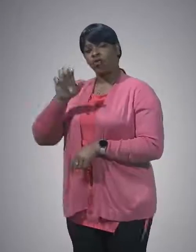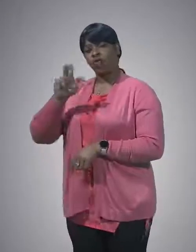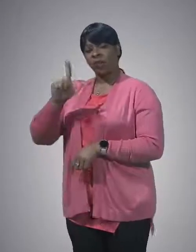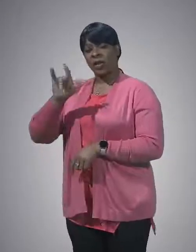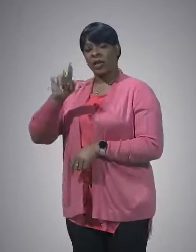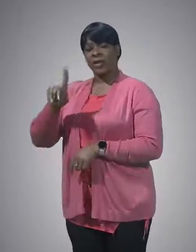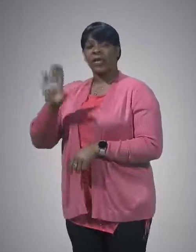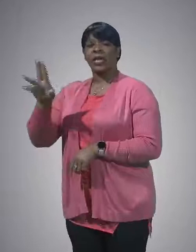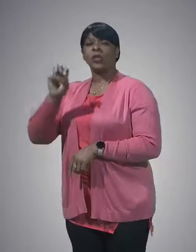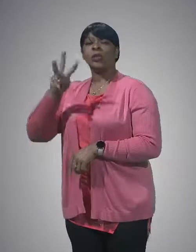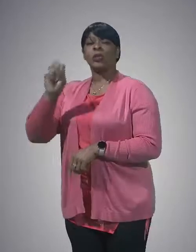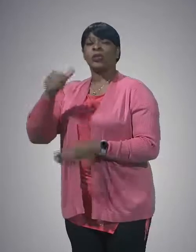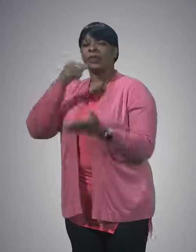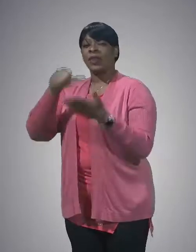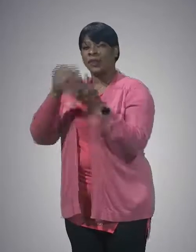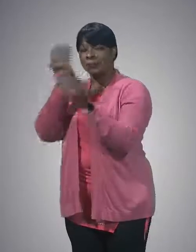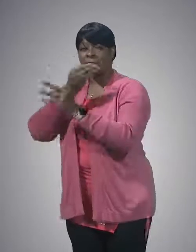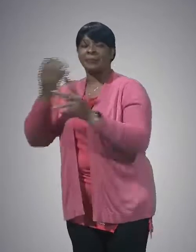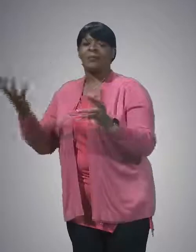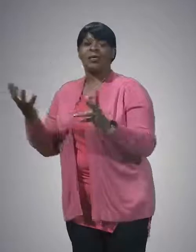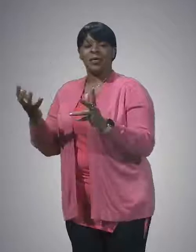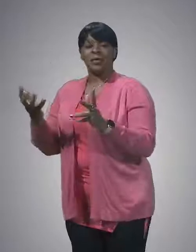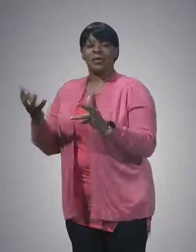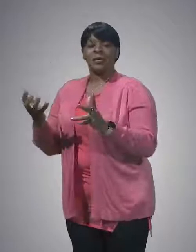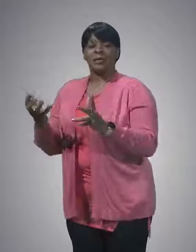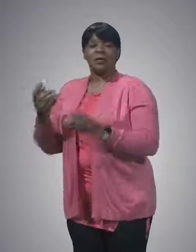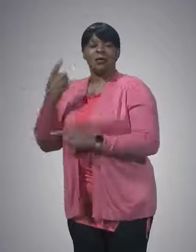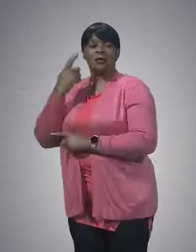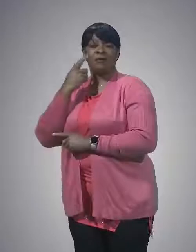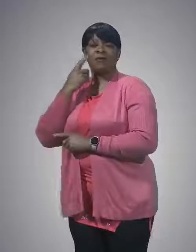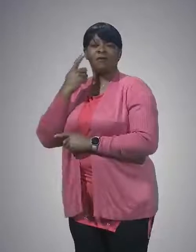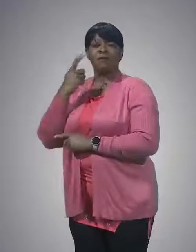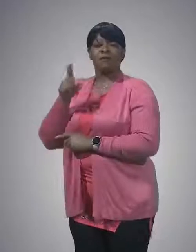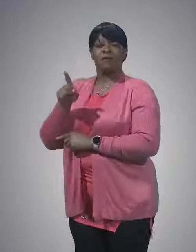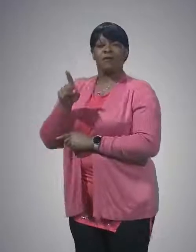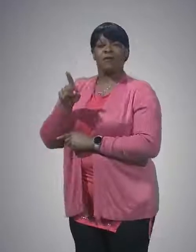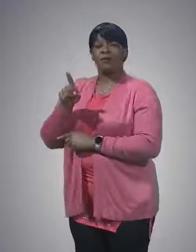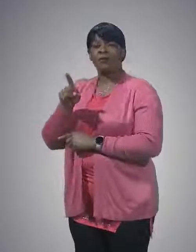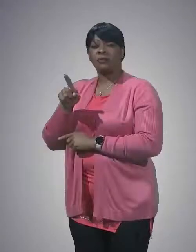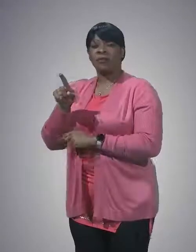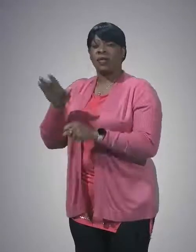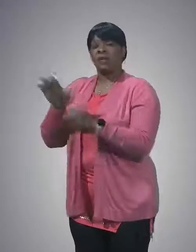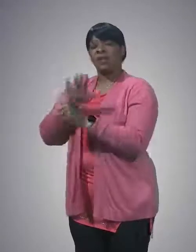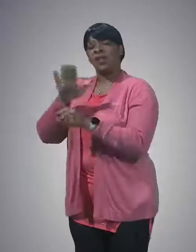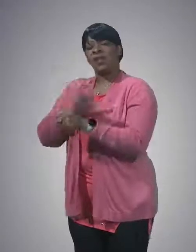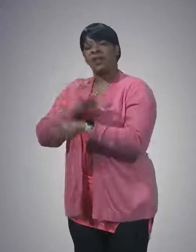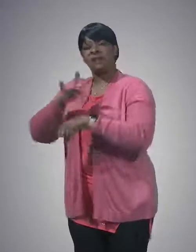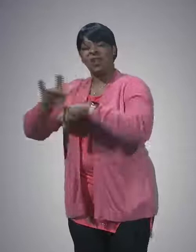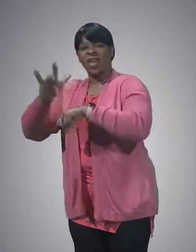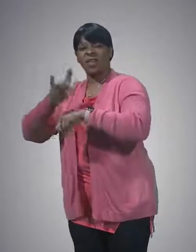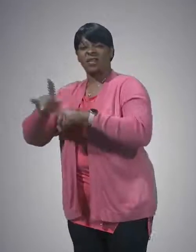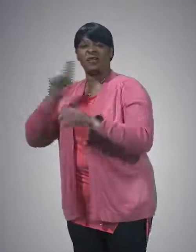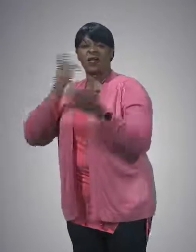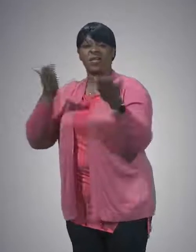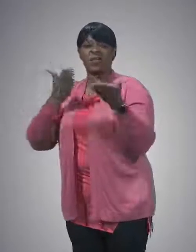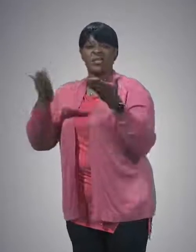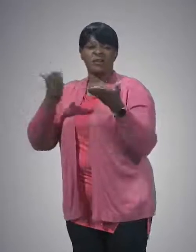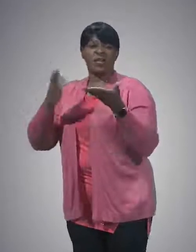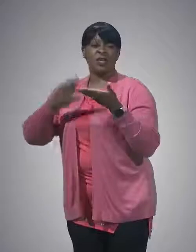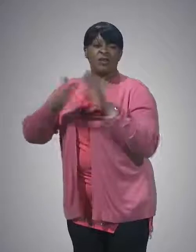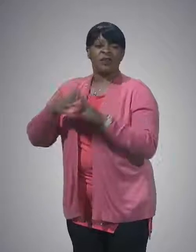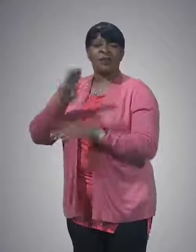in his newsletter the need for filling some vacancies when it comes to some city services,